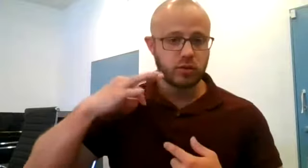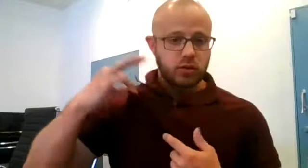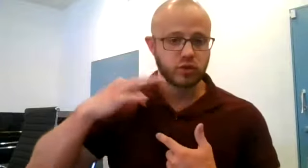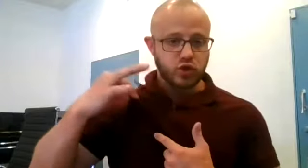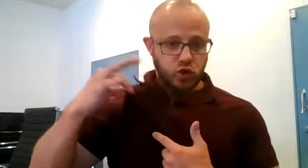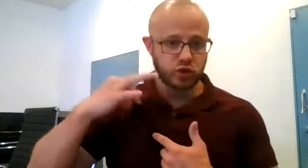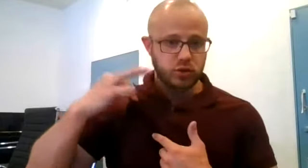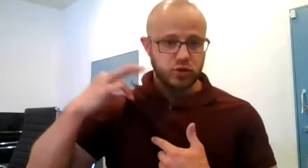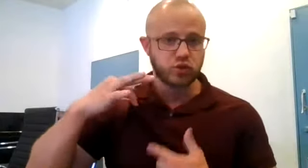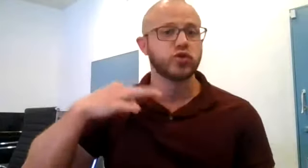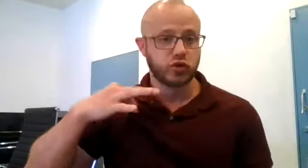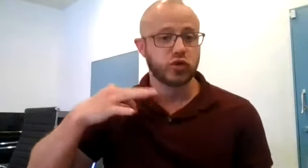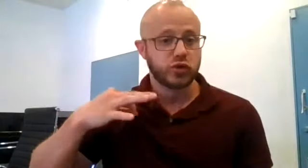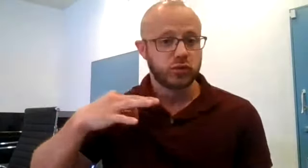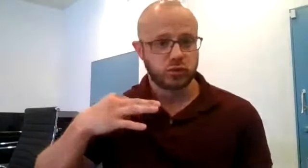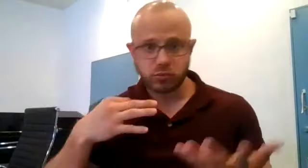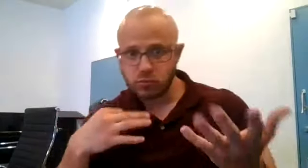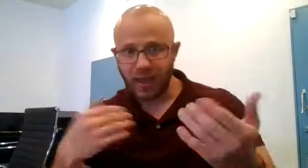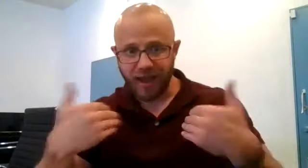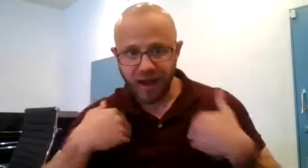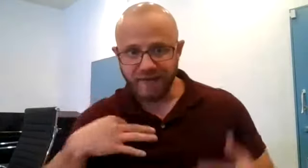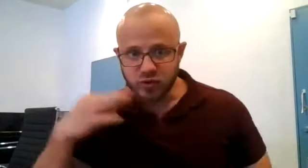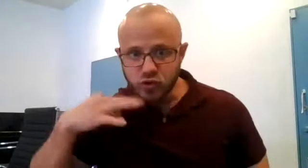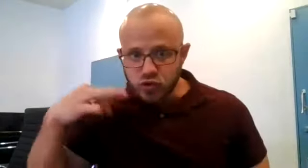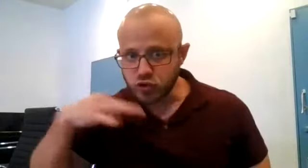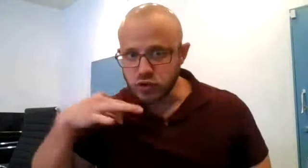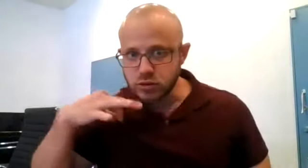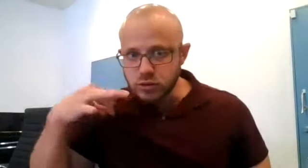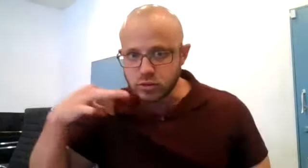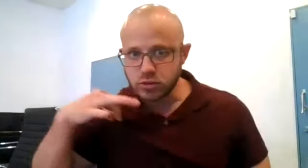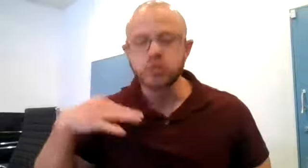Shirt, I'm pulling at the actual cloth. Shirt, you have a shirt?